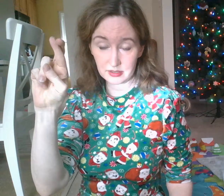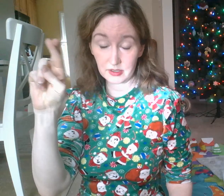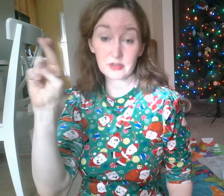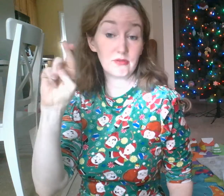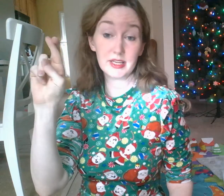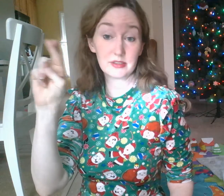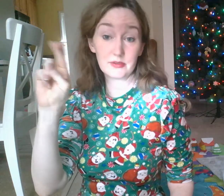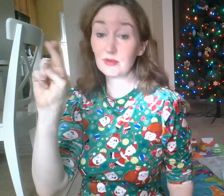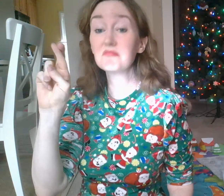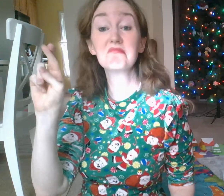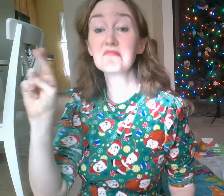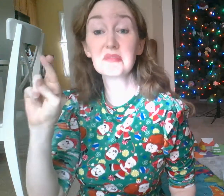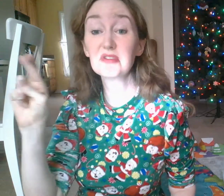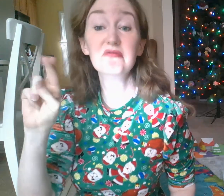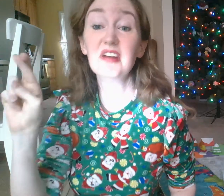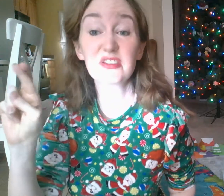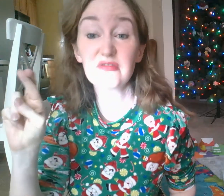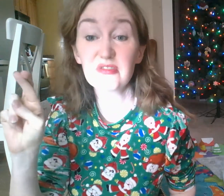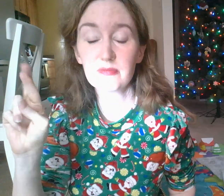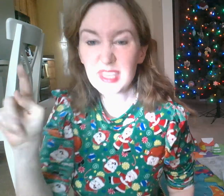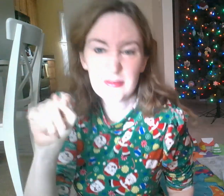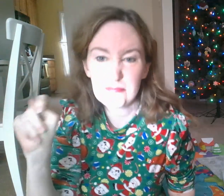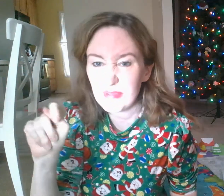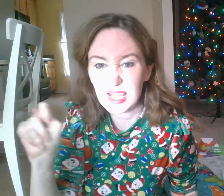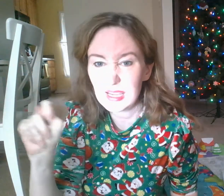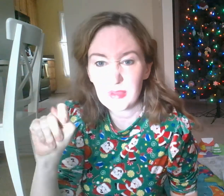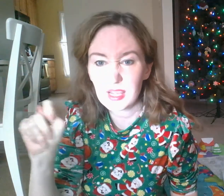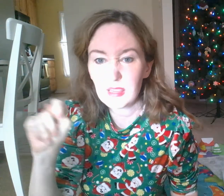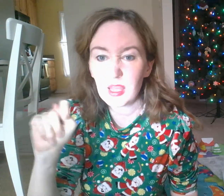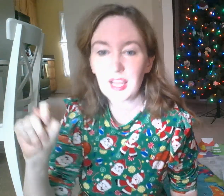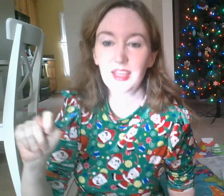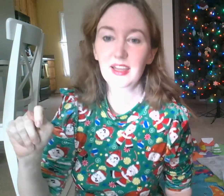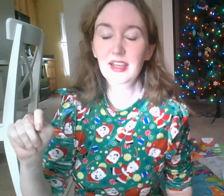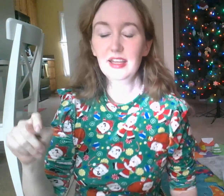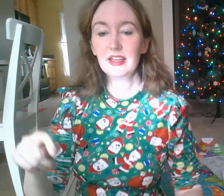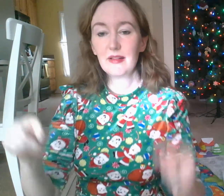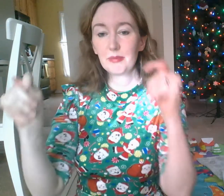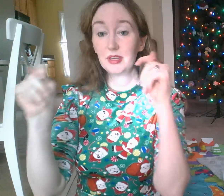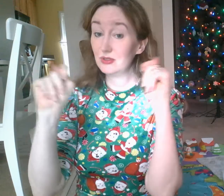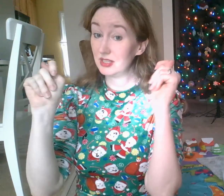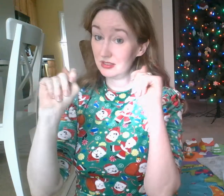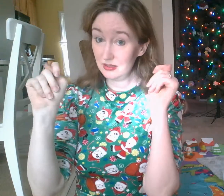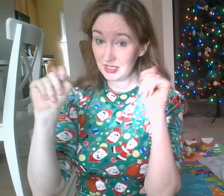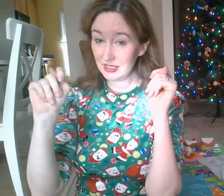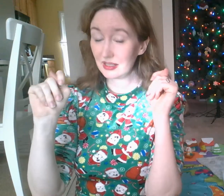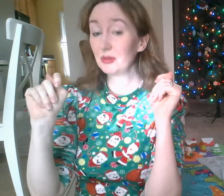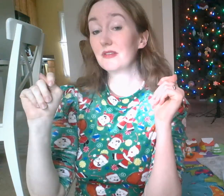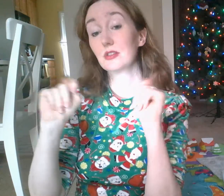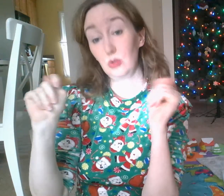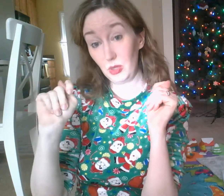your fingers. Restroom, restroom, potty, potty. But if you shake two T's, I believe it's